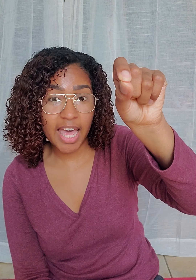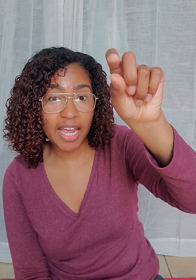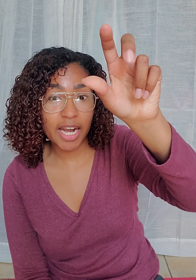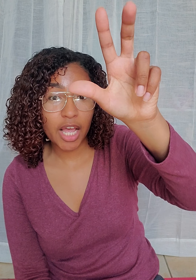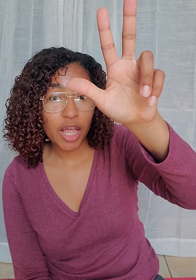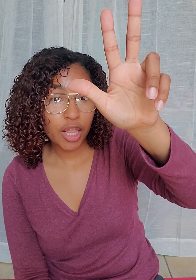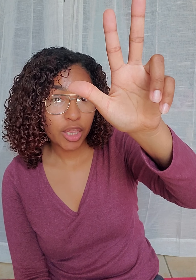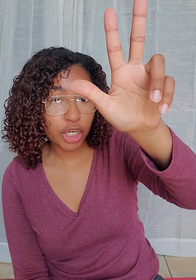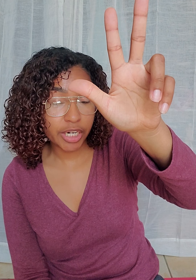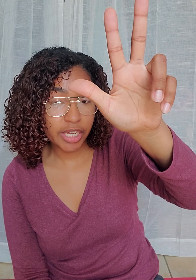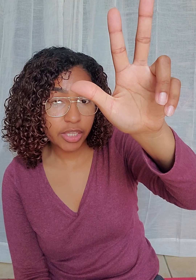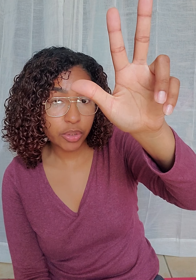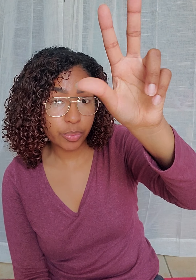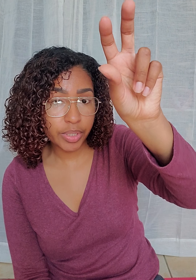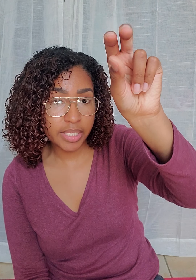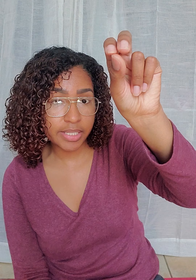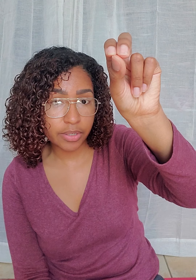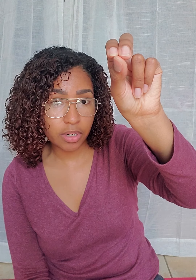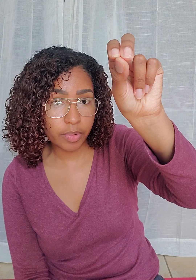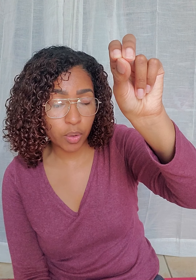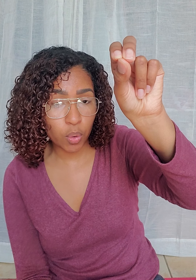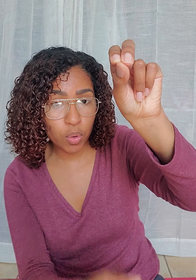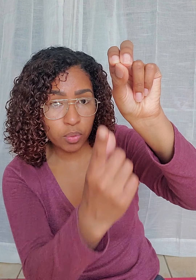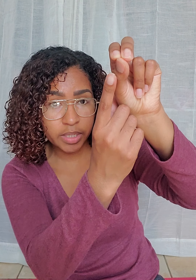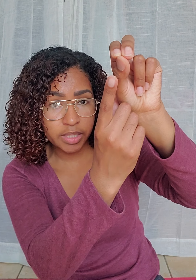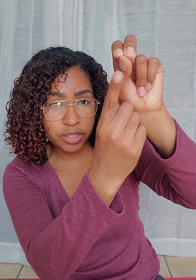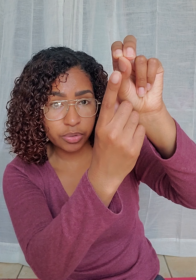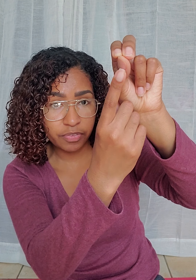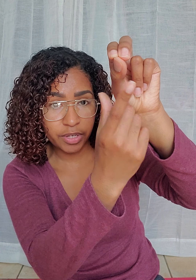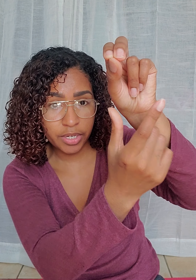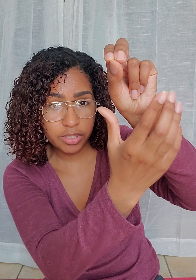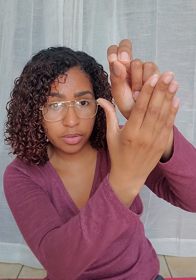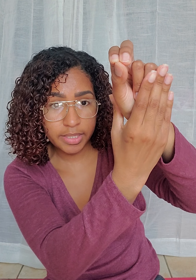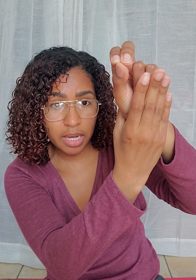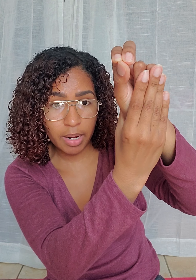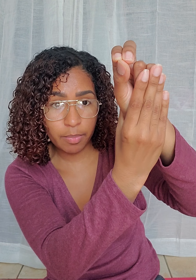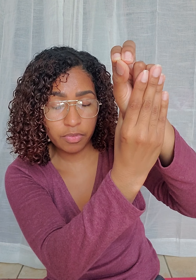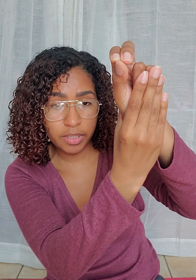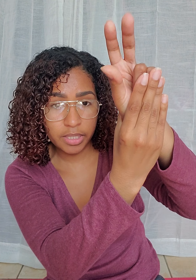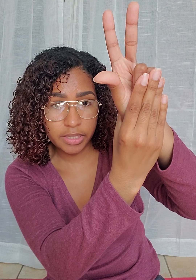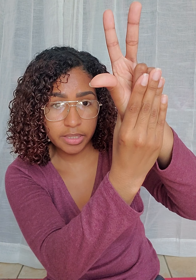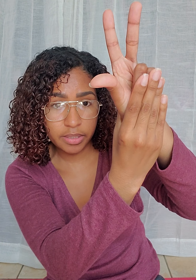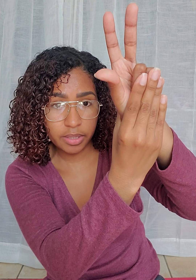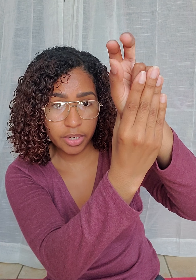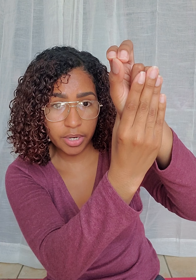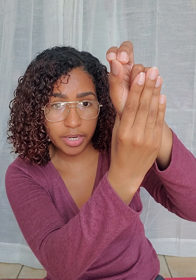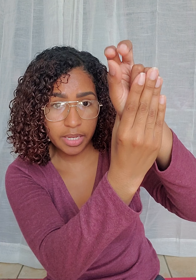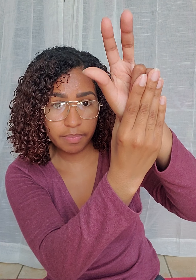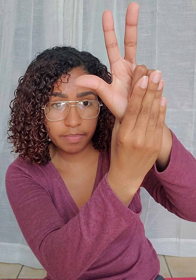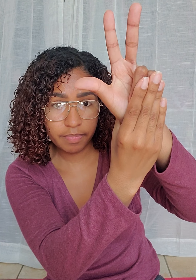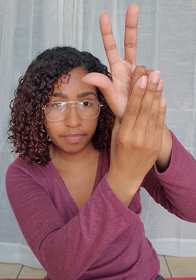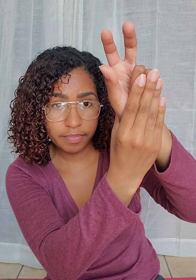Then 30, 3, 0 with only these 3 fingers. Notice how I'm not moving these. 30,